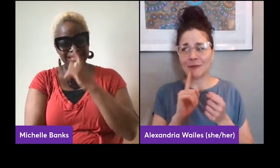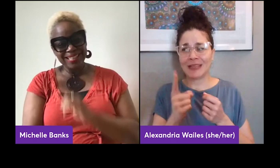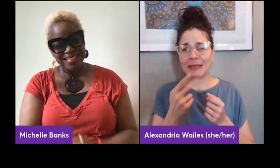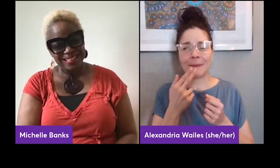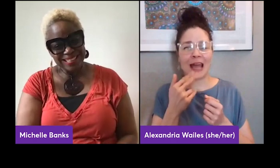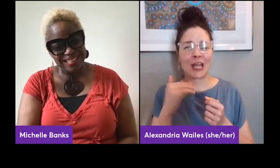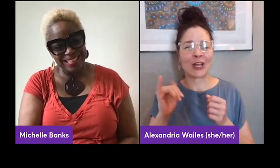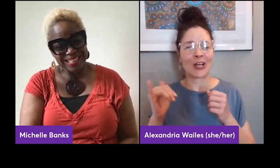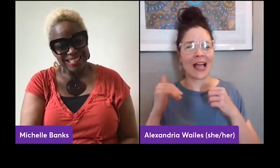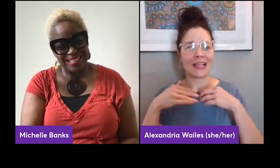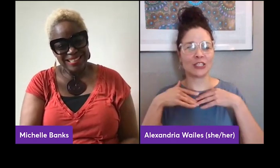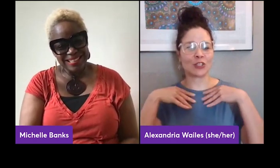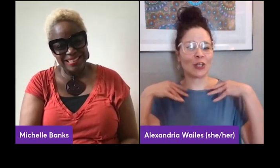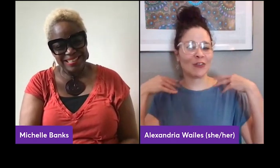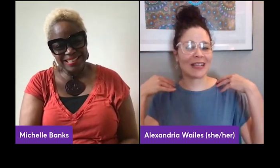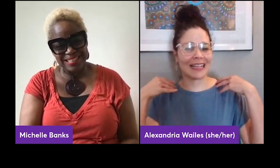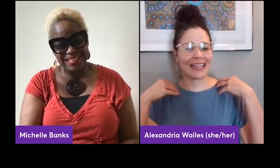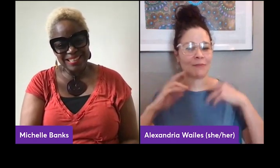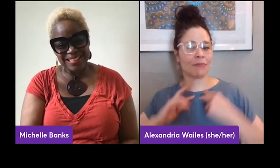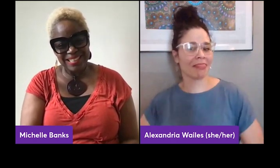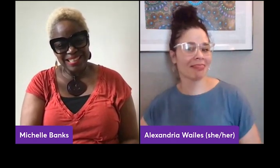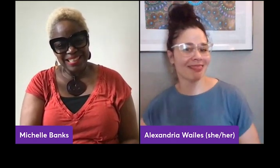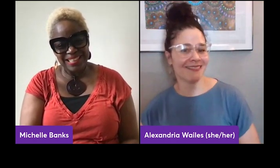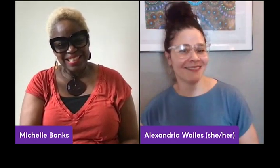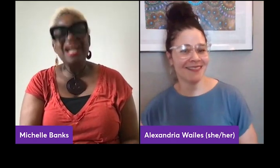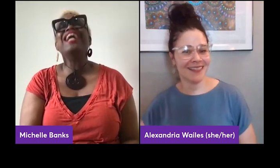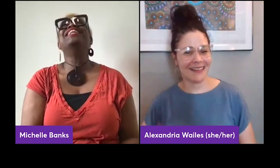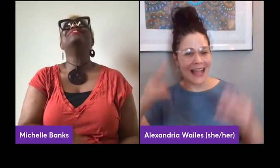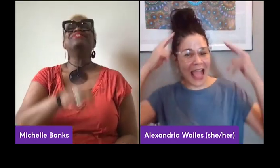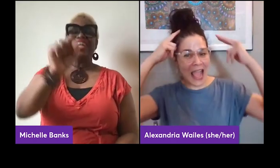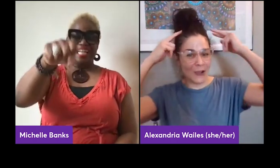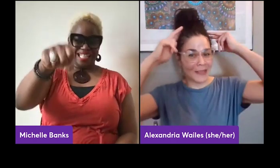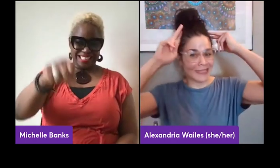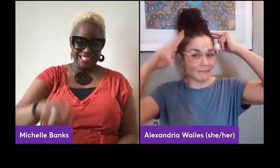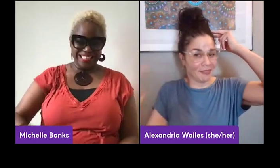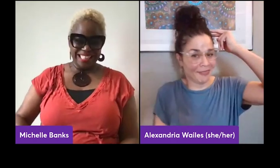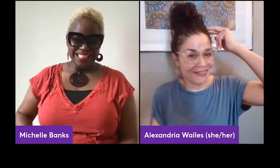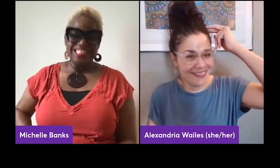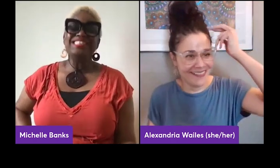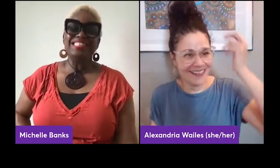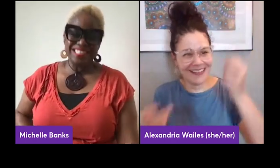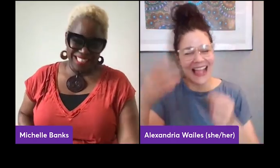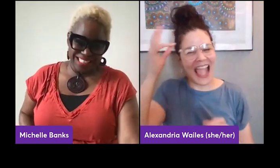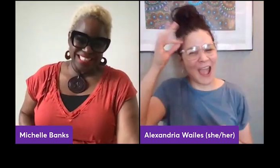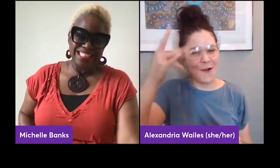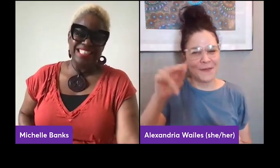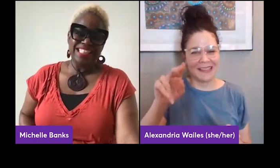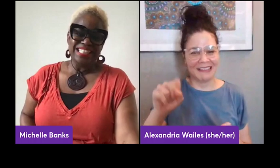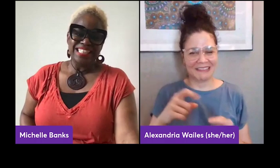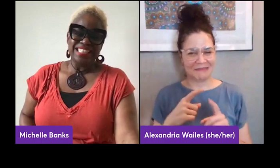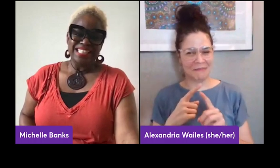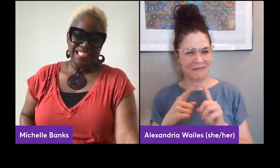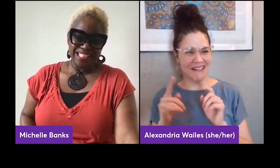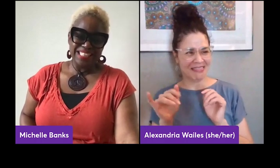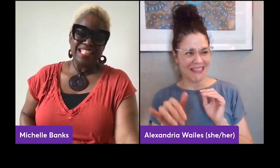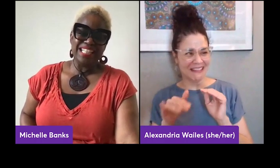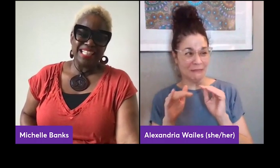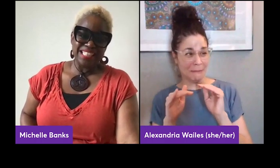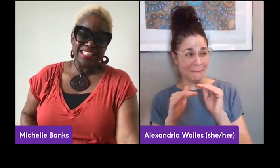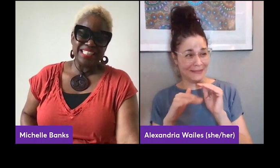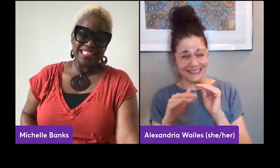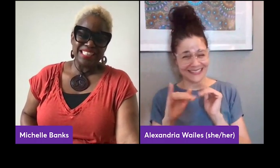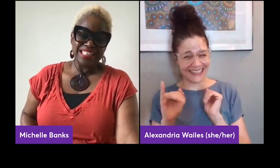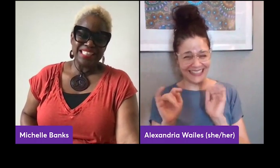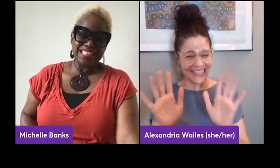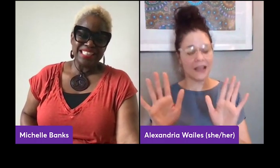Well, we had a couple of really minor jewelry mishaps. Say it falls off the body or a hairpiece moves out of place. But